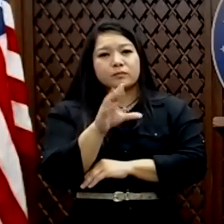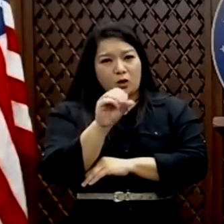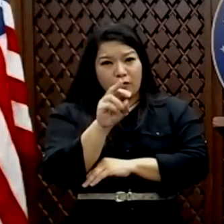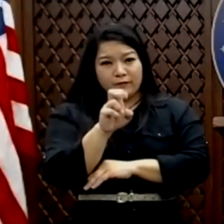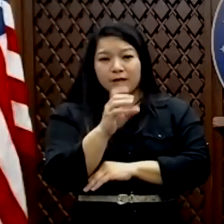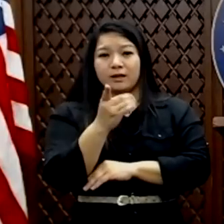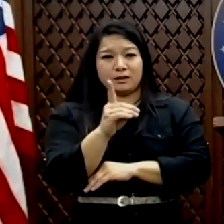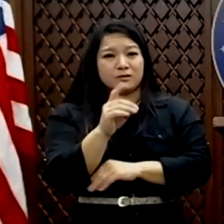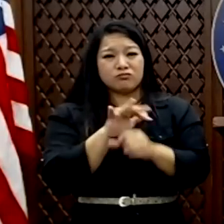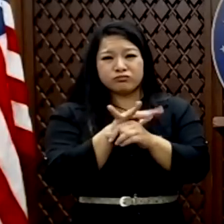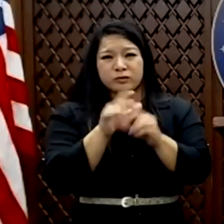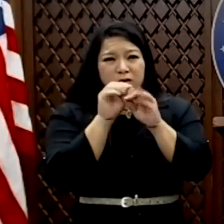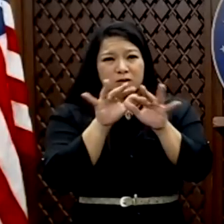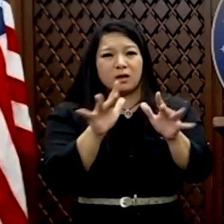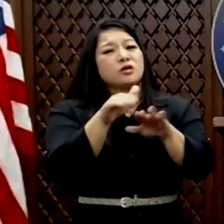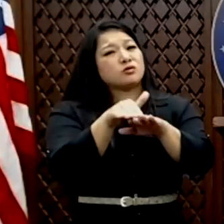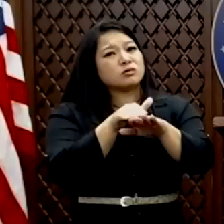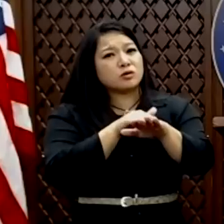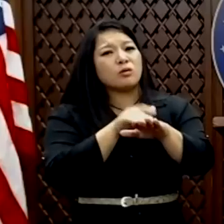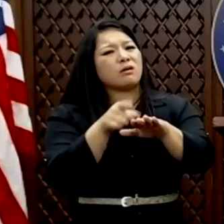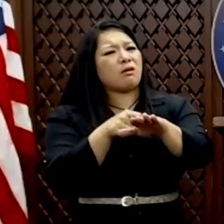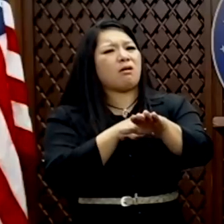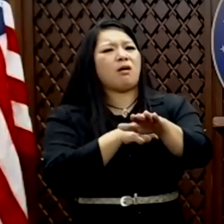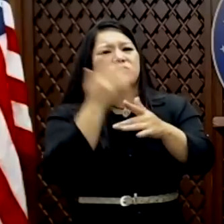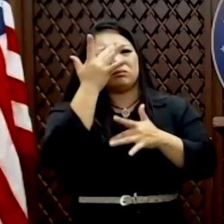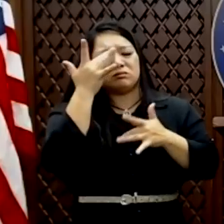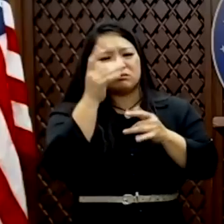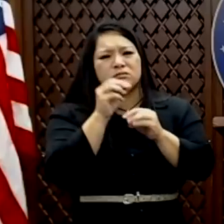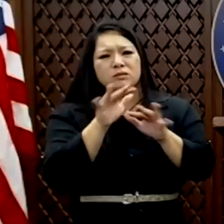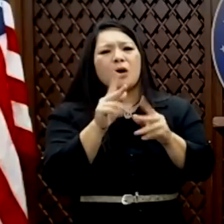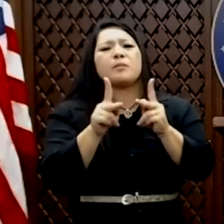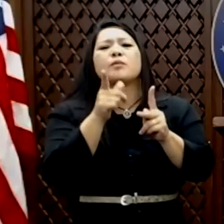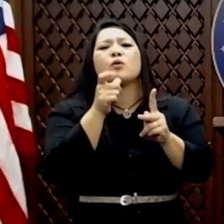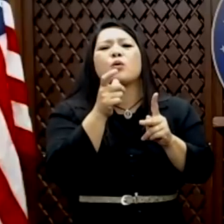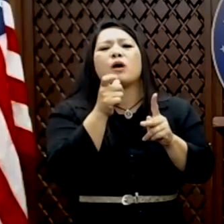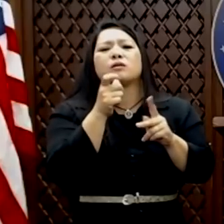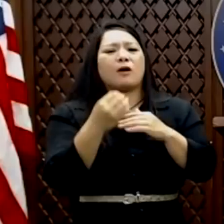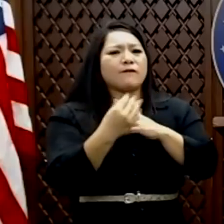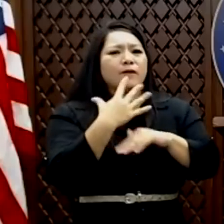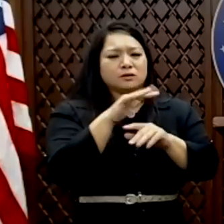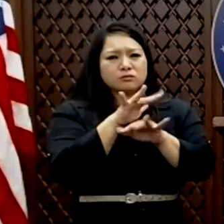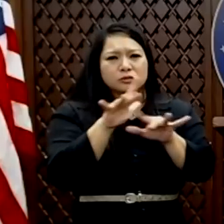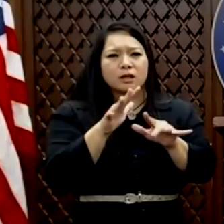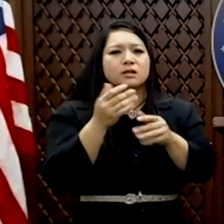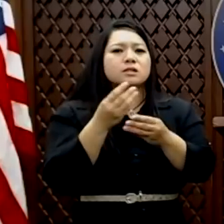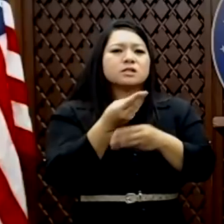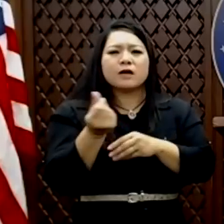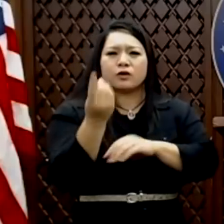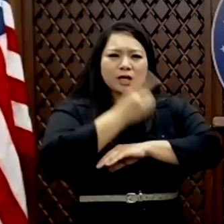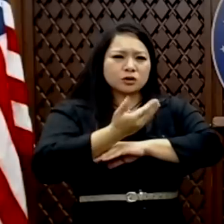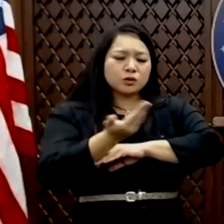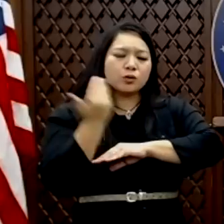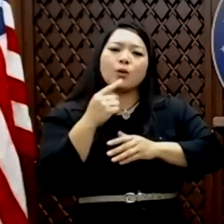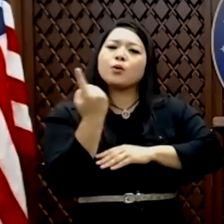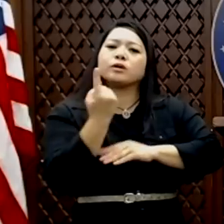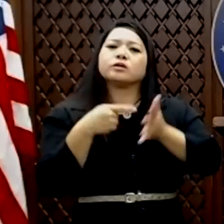COVID-19 is a slow and long illness. People who were infected several days ago will only start